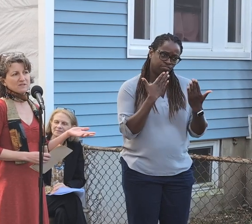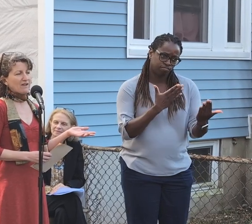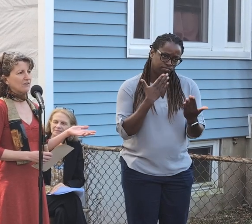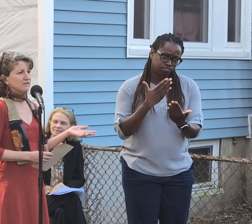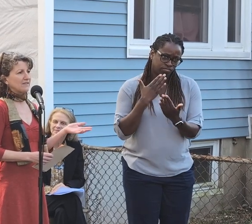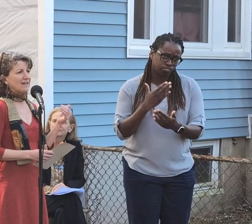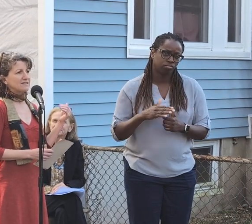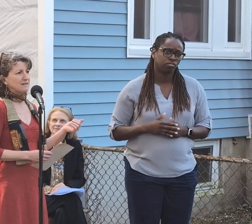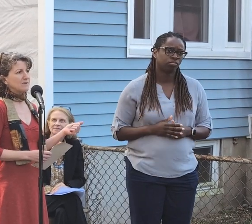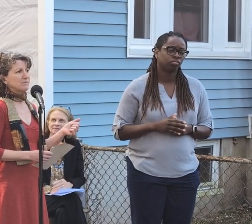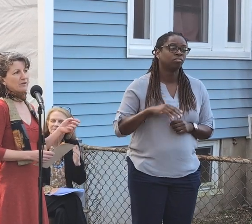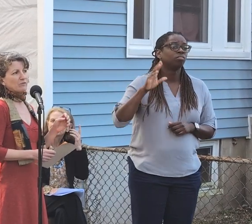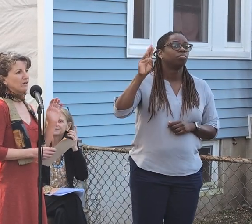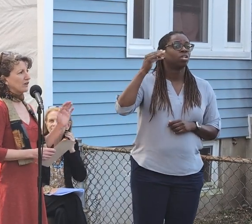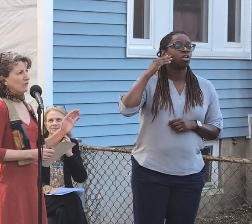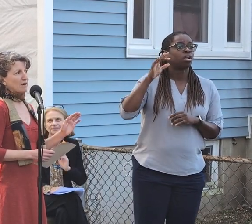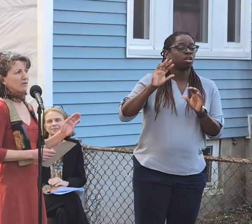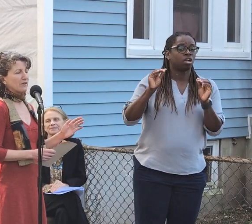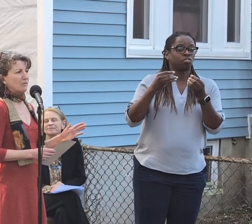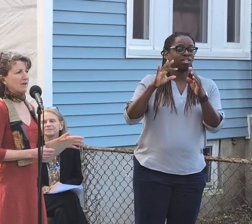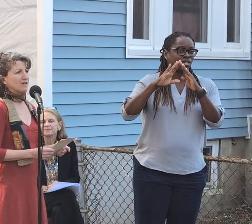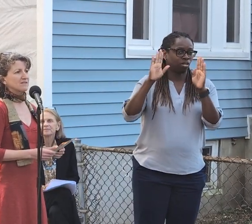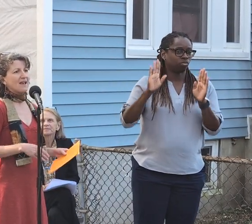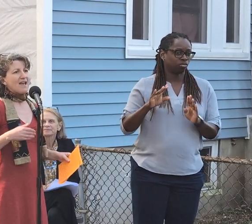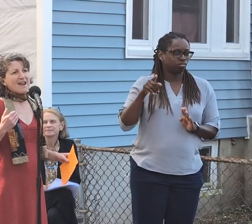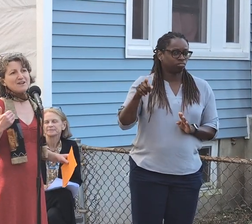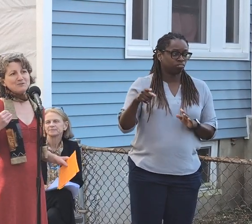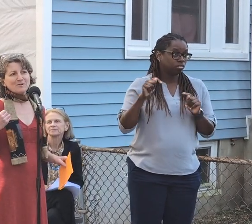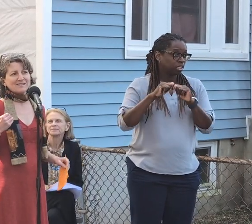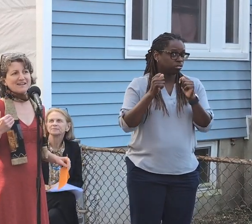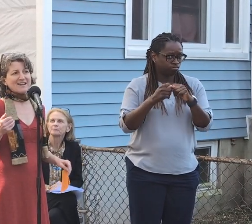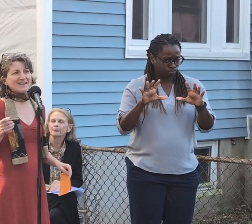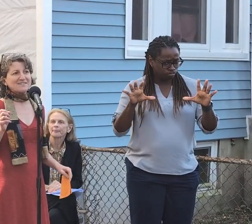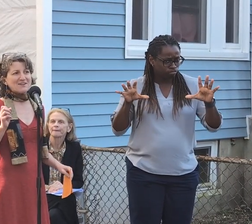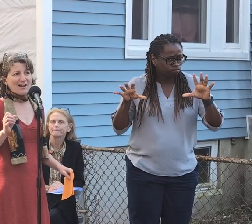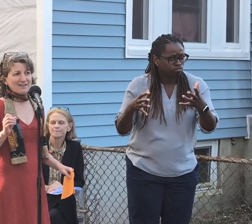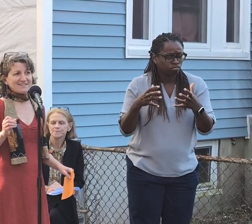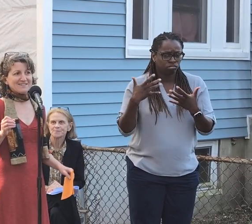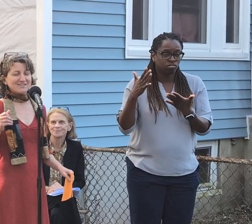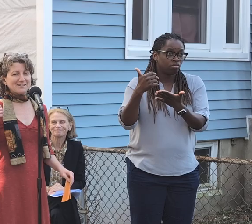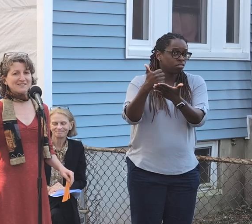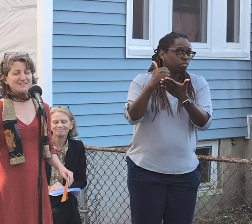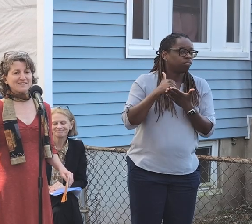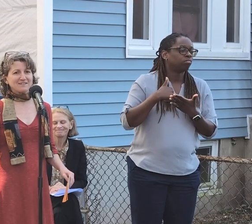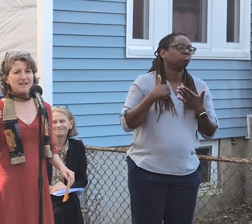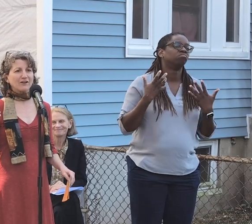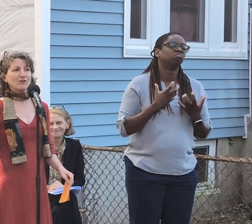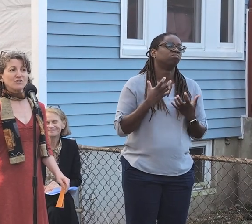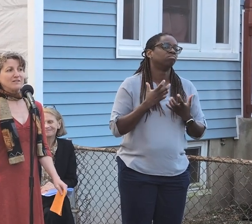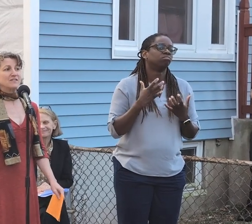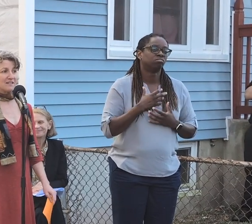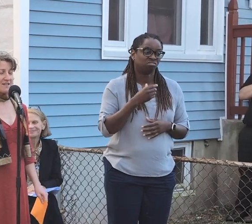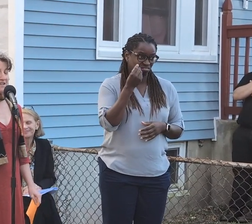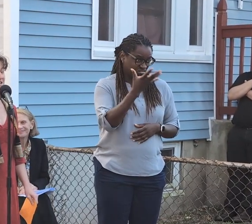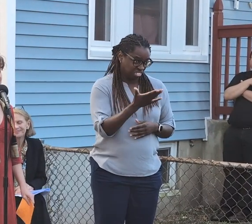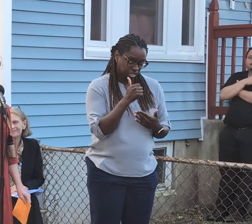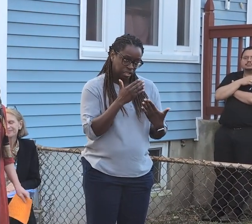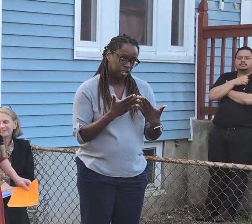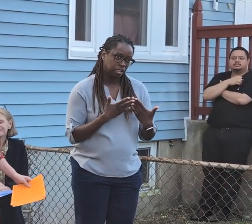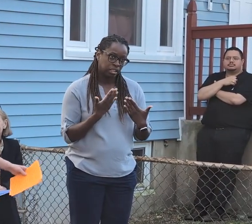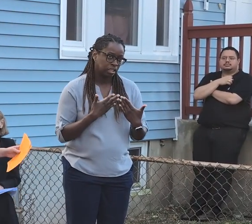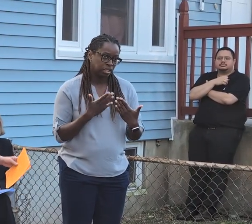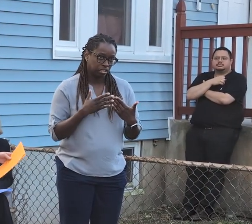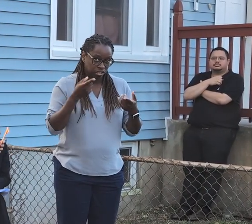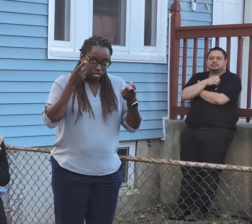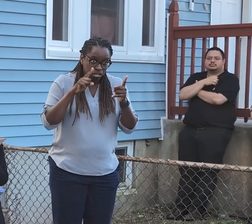mayor's office of housing. That team has been really incredible in helping us. And I do want to say, it is not easy, just to echo Chief Dillon,